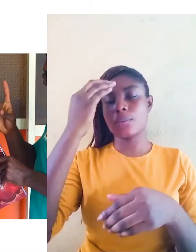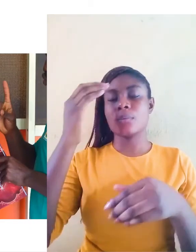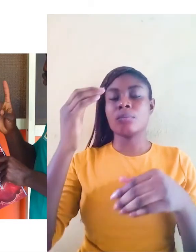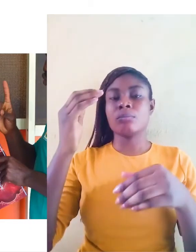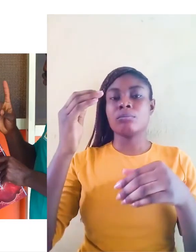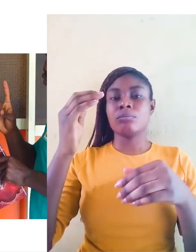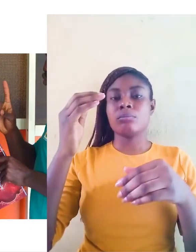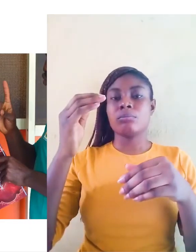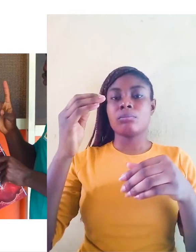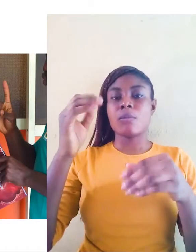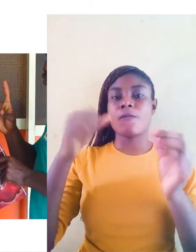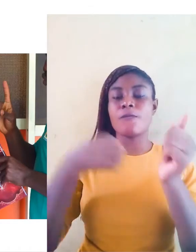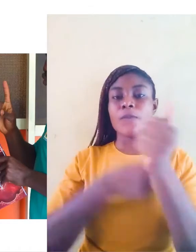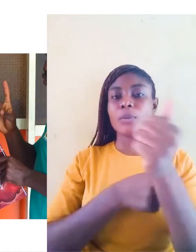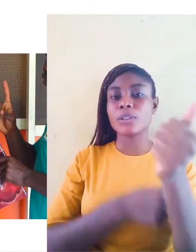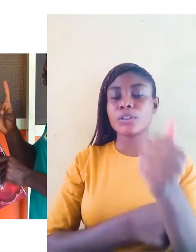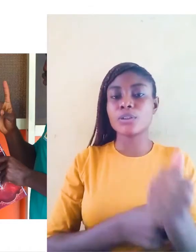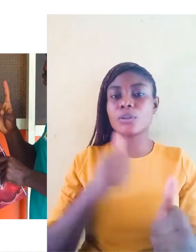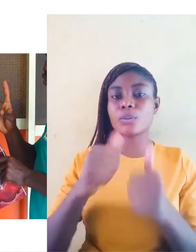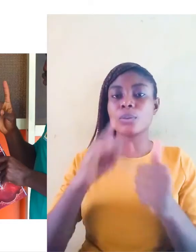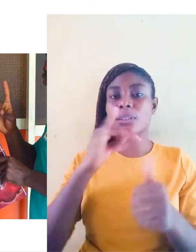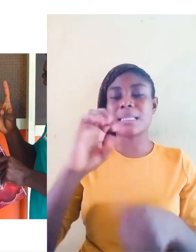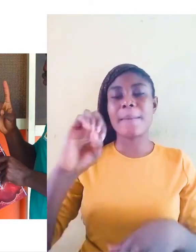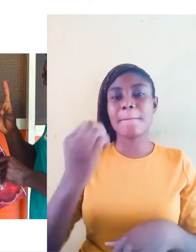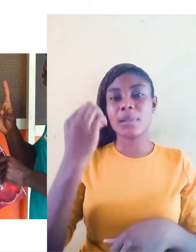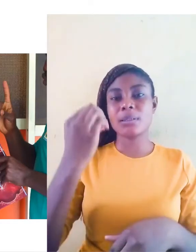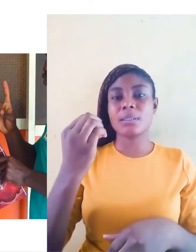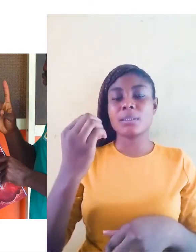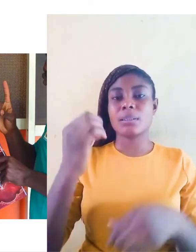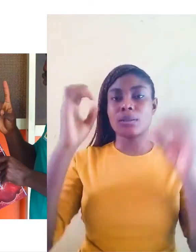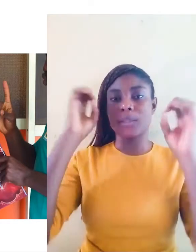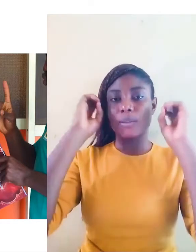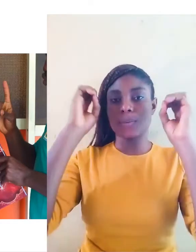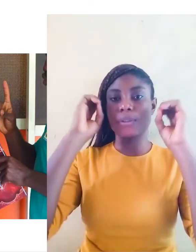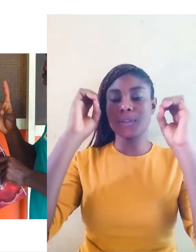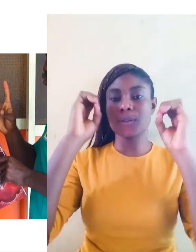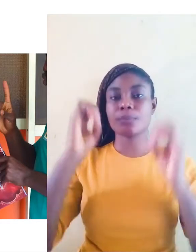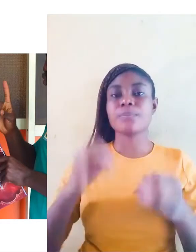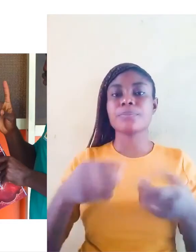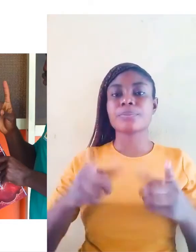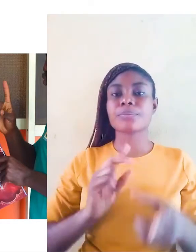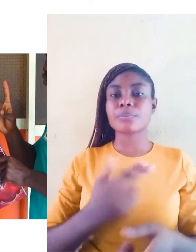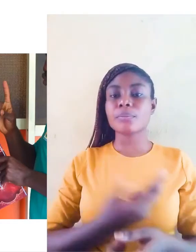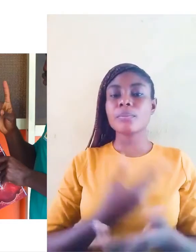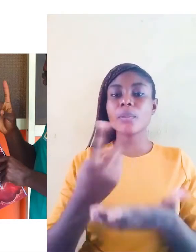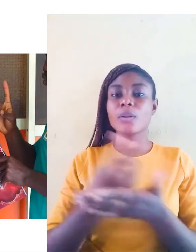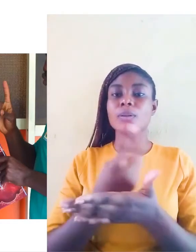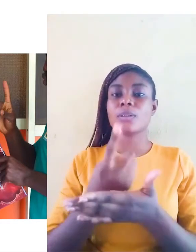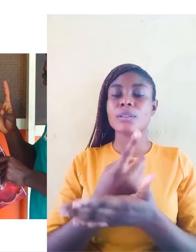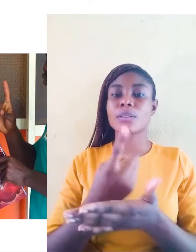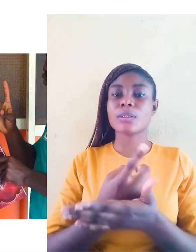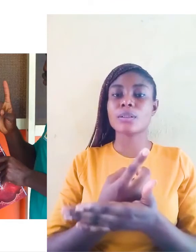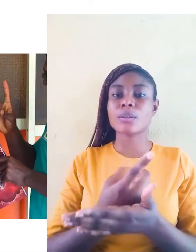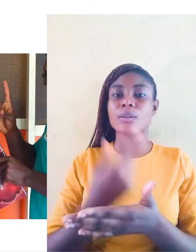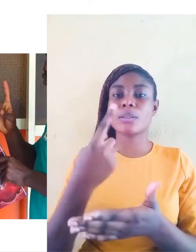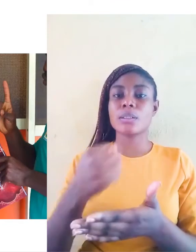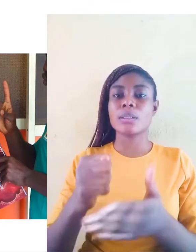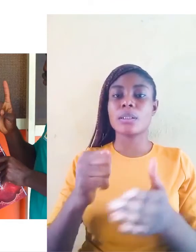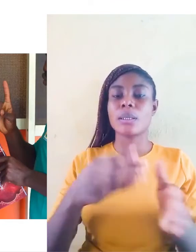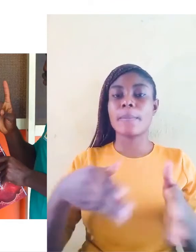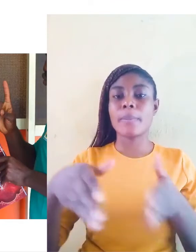foundational knowledge known as emergent literacy. This paper discusses the pathway to